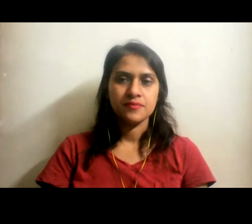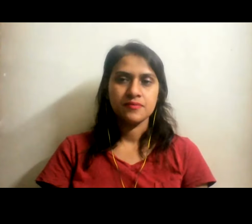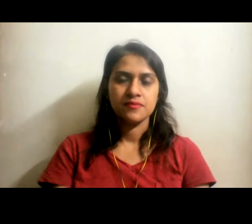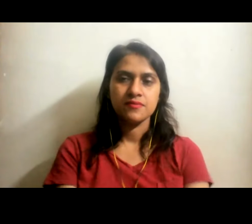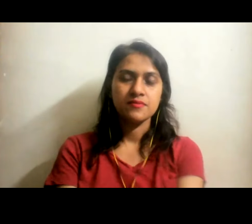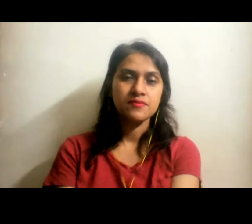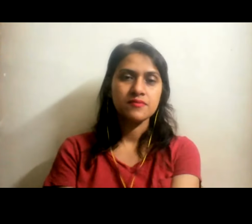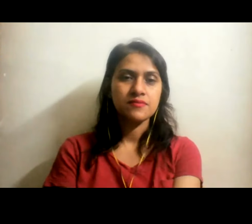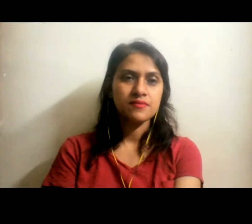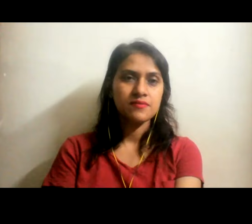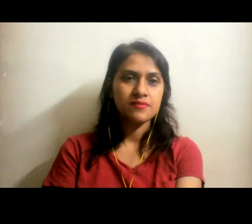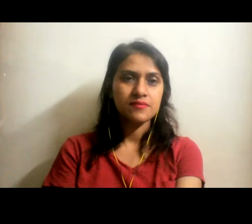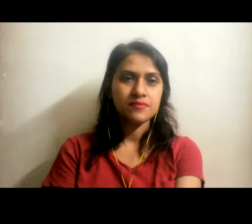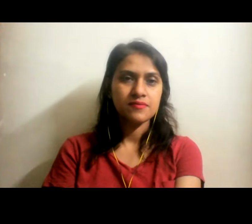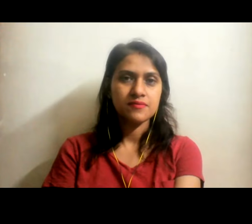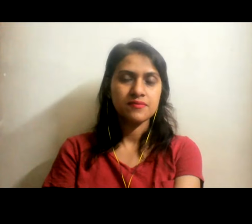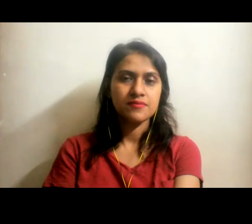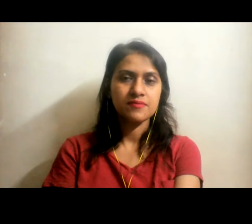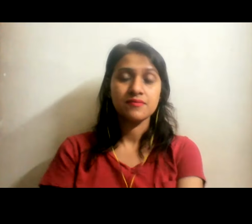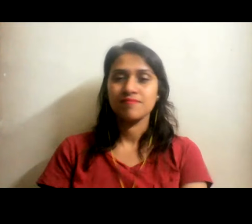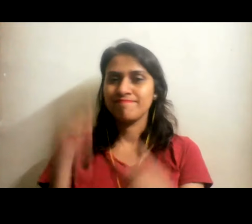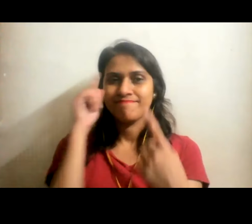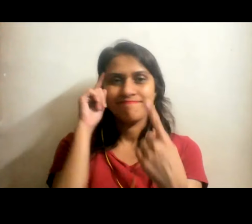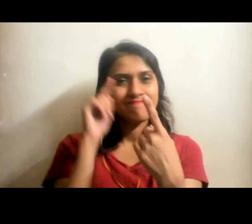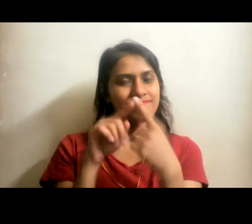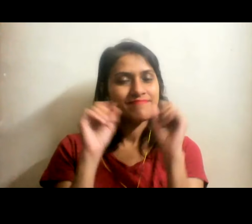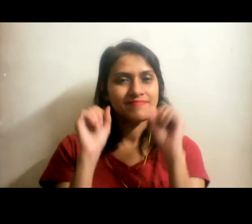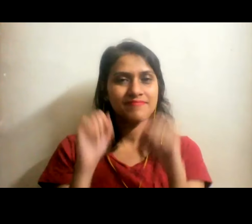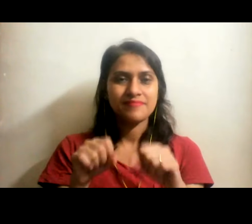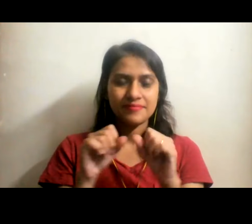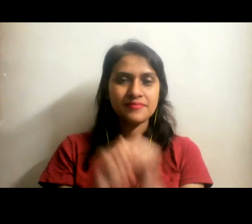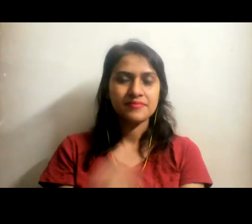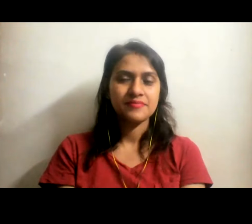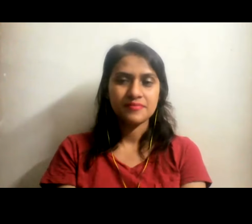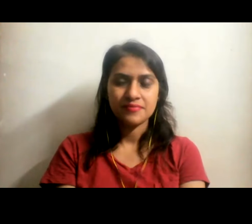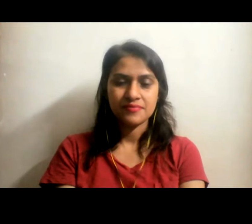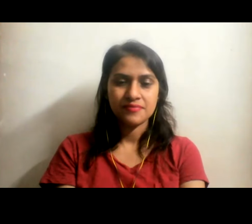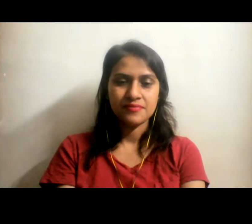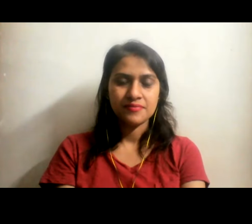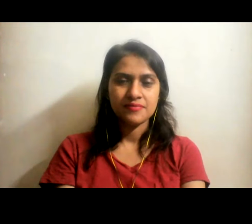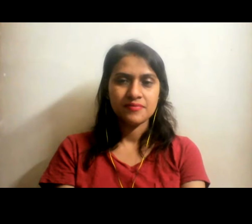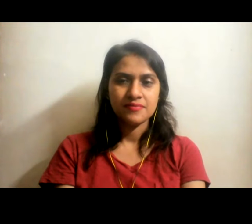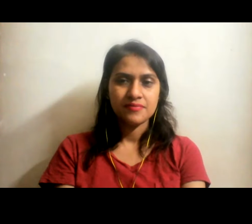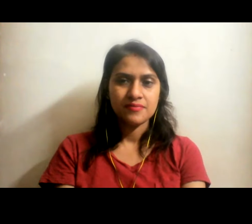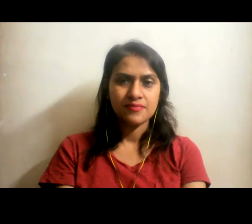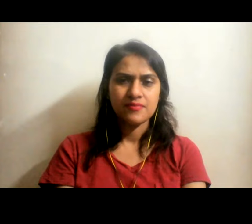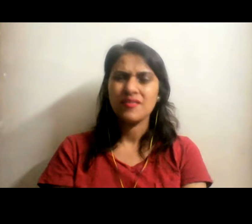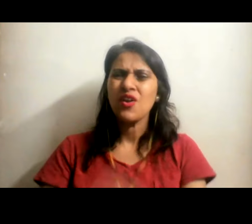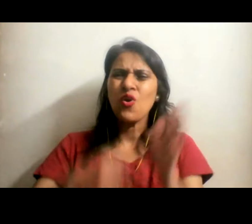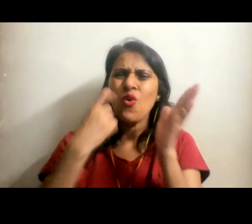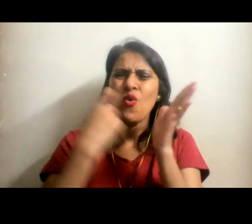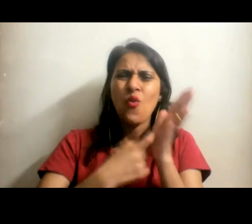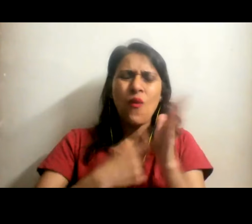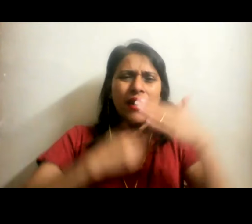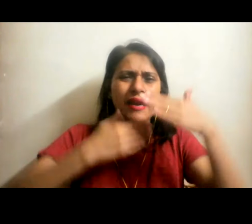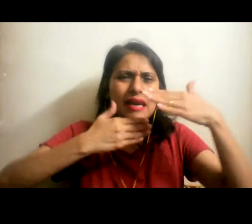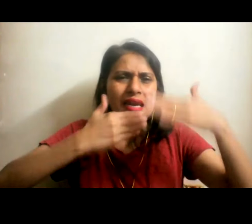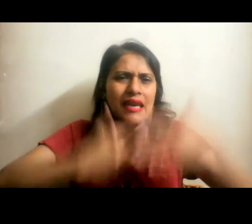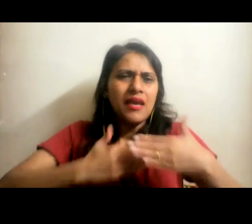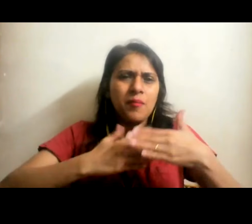well. And I agree with you, because see, when we talk about identity, it's always, it's not rigid, right? We do not have